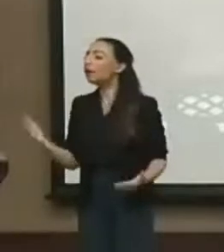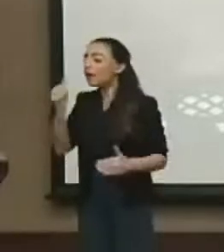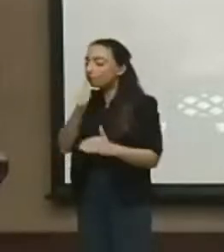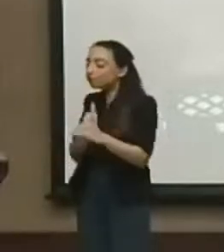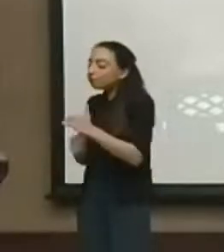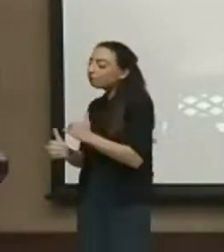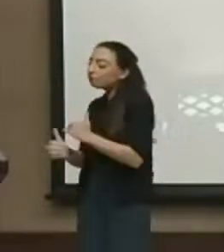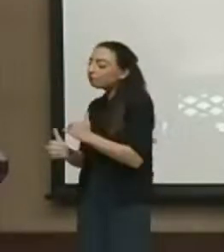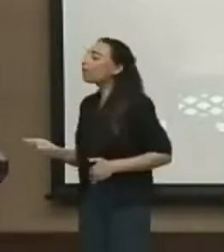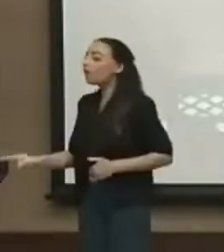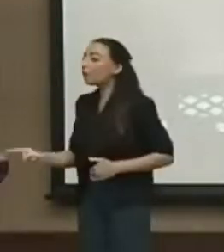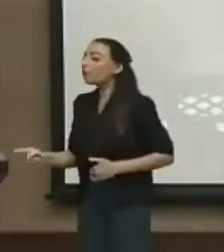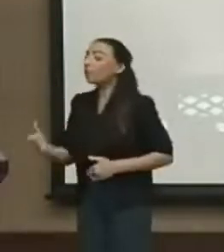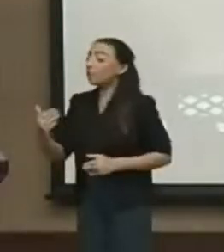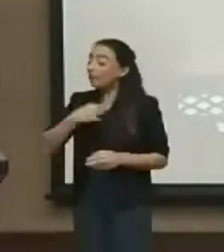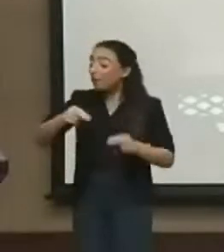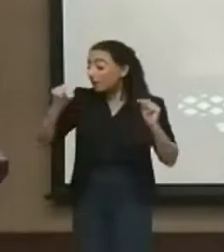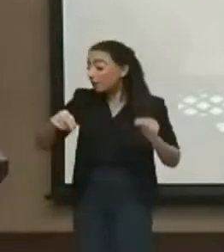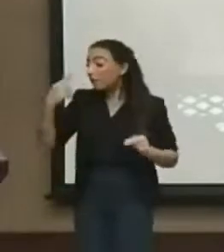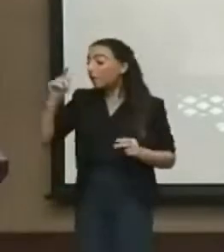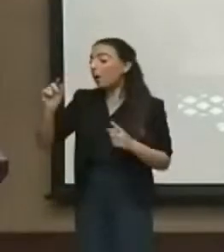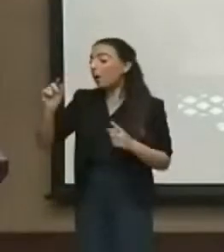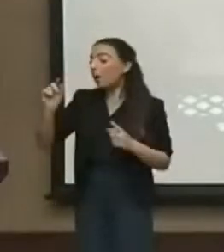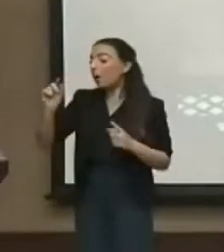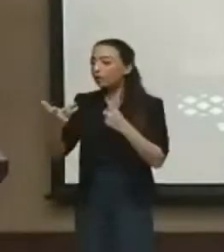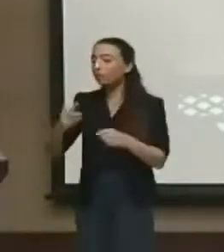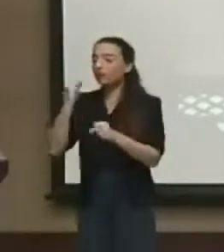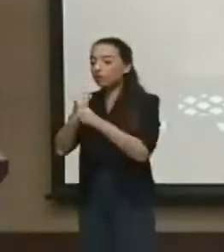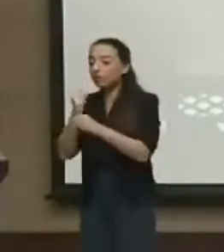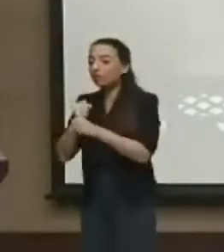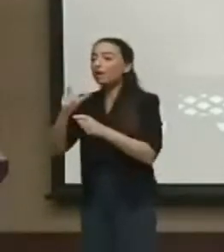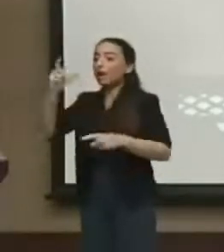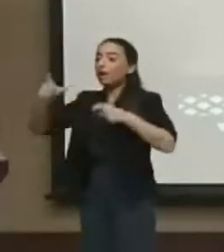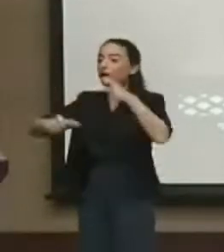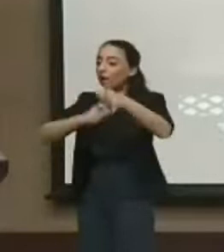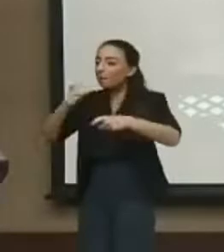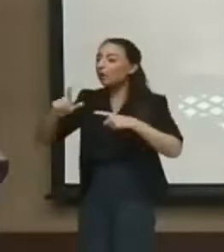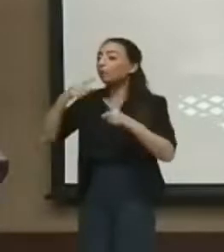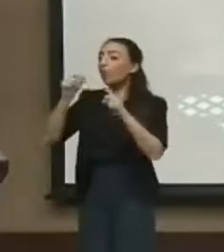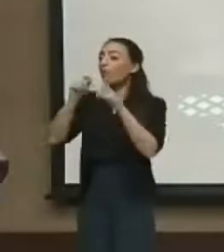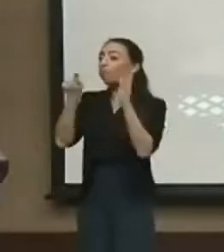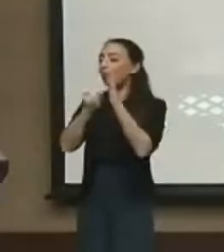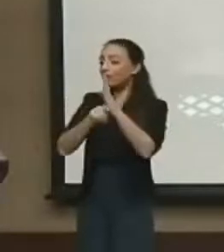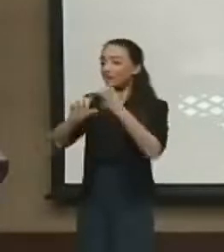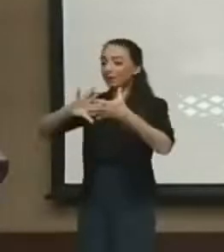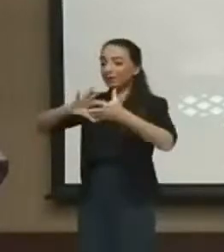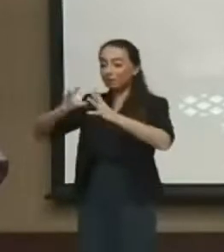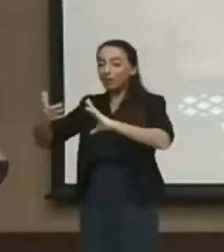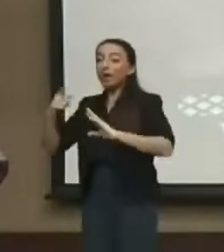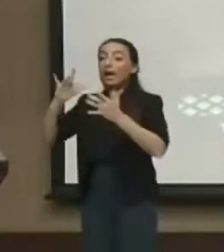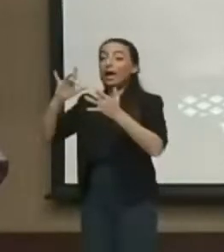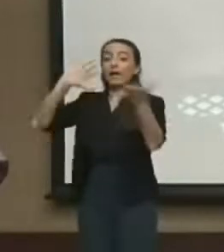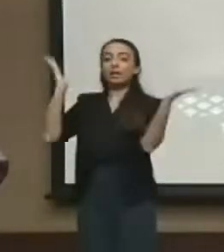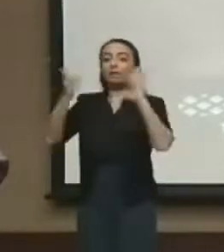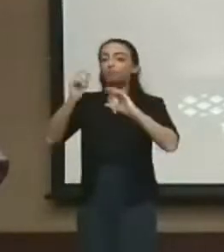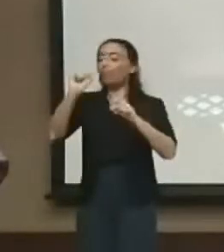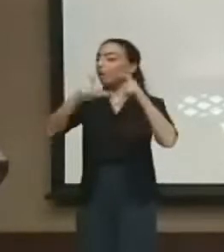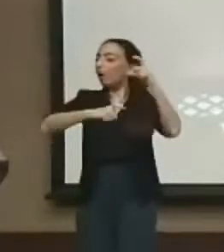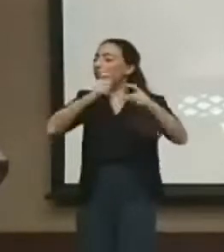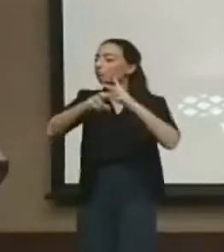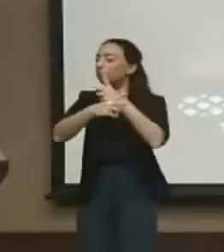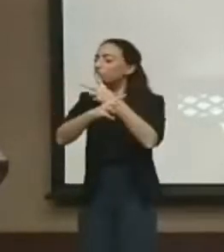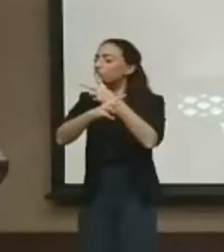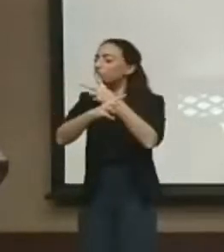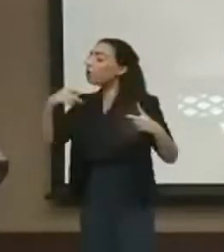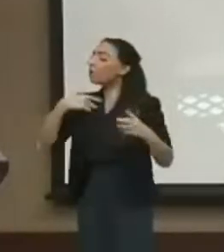partnerships with the corporations, with private sectors, with policymakers, with international organizations, because